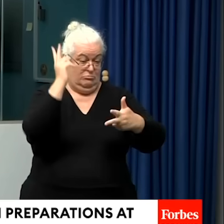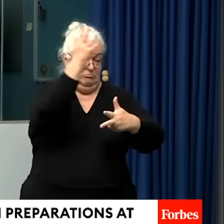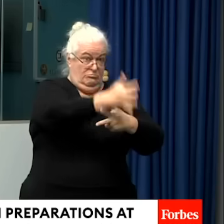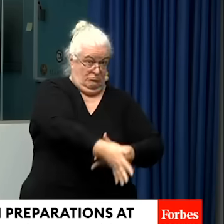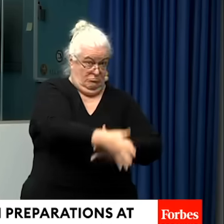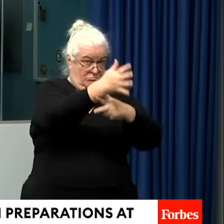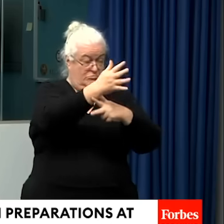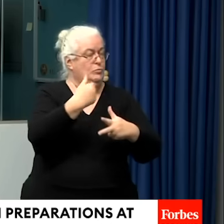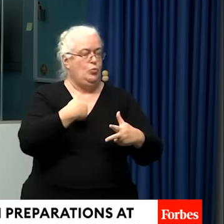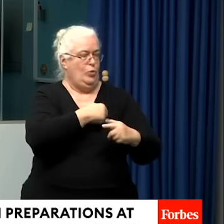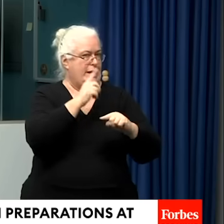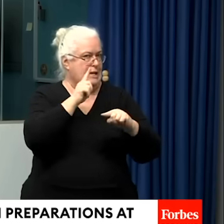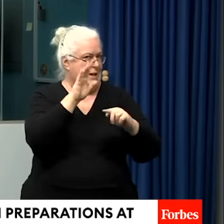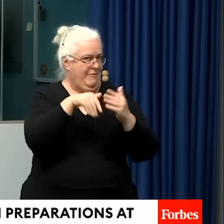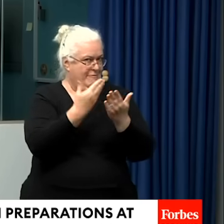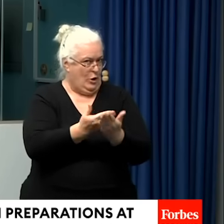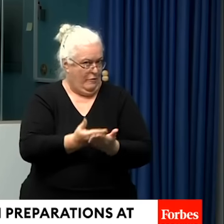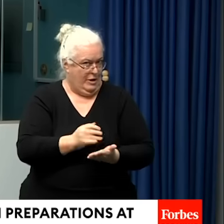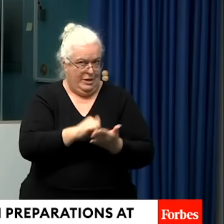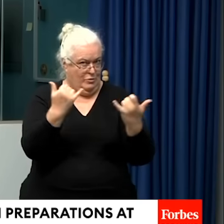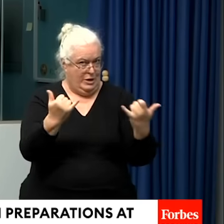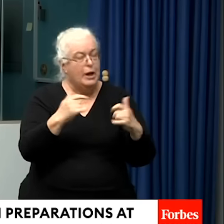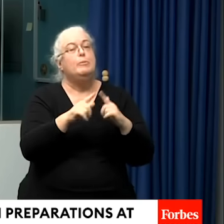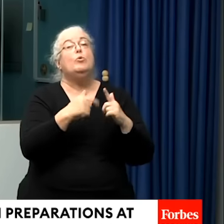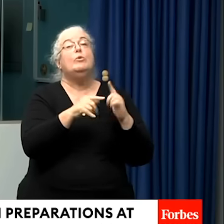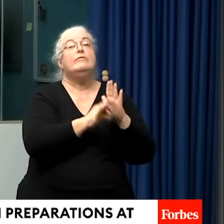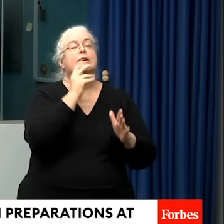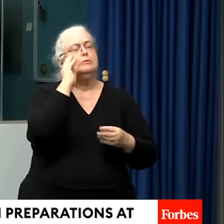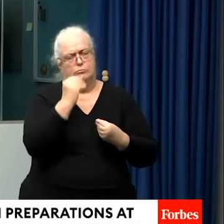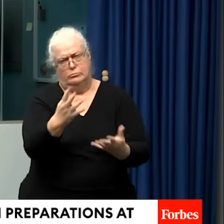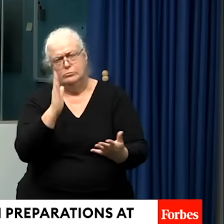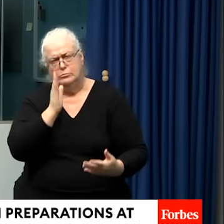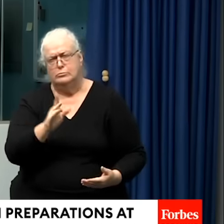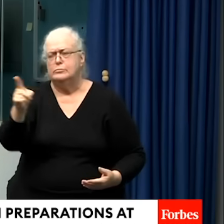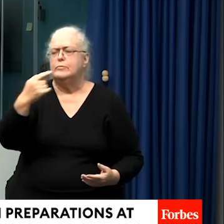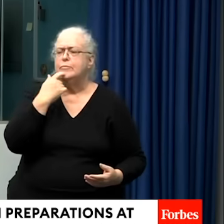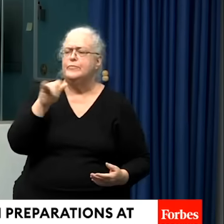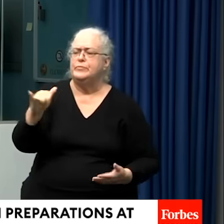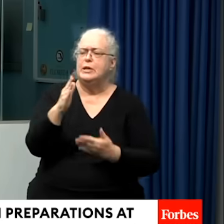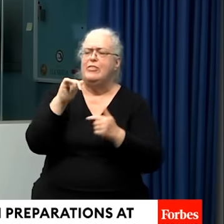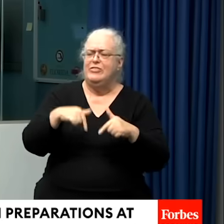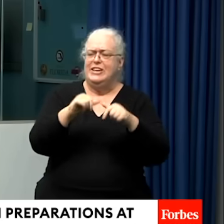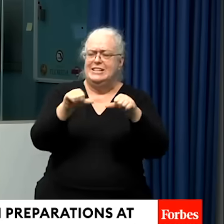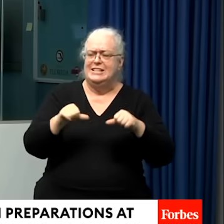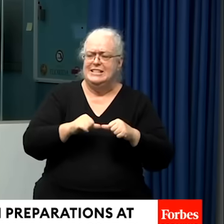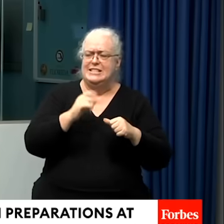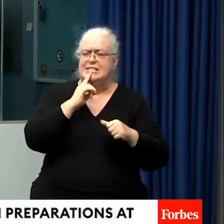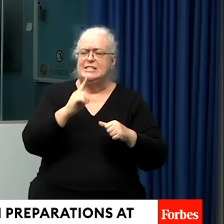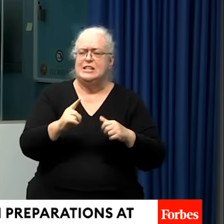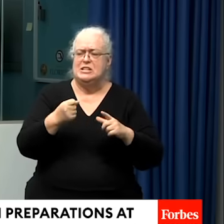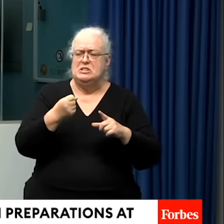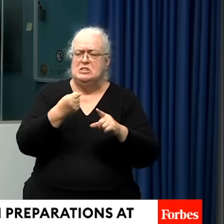really verify that right now, but as soon as we can, we'll get that out to you. This area that has seen a lot of the damage so far kind of butts up